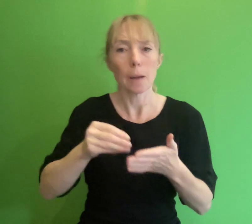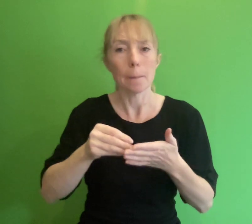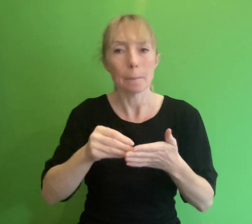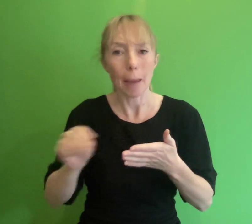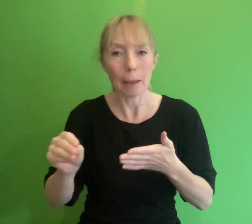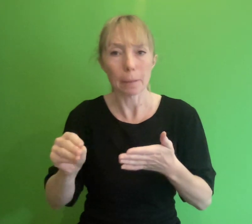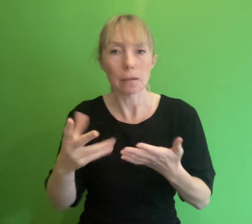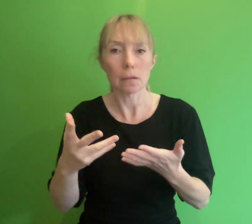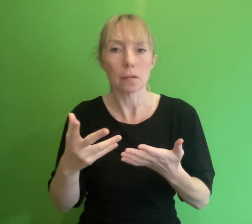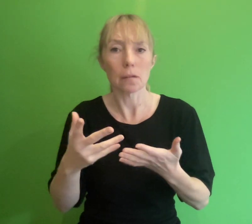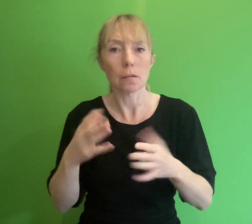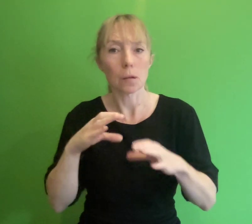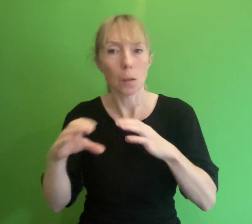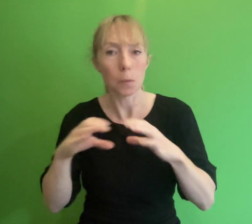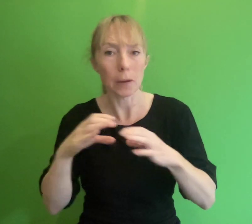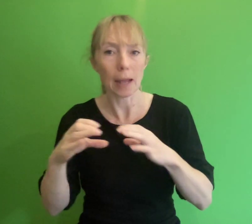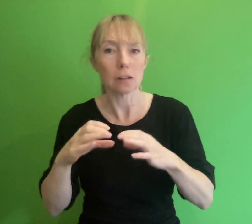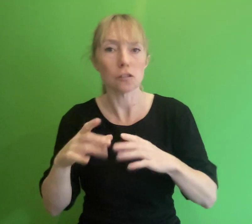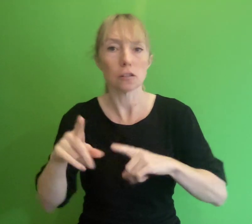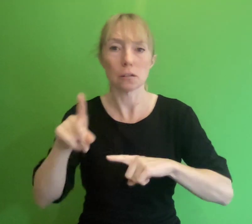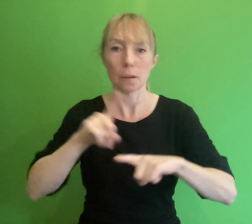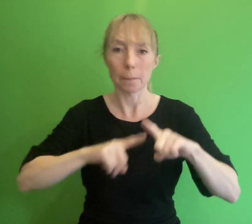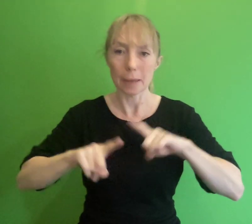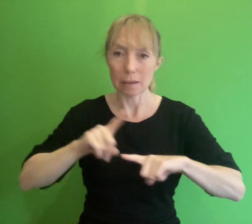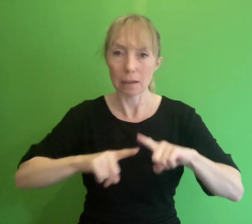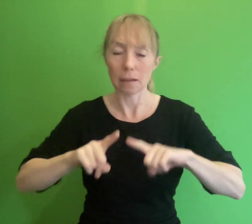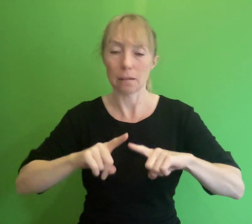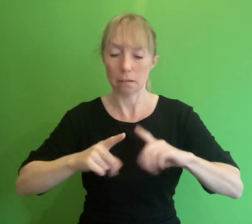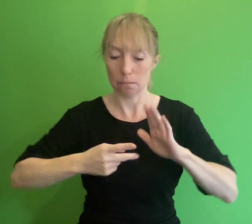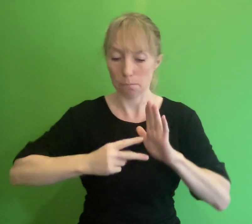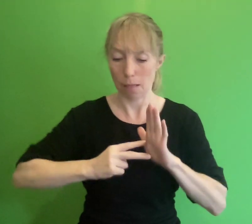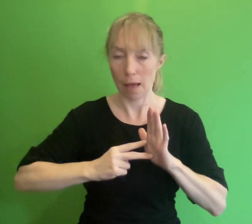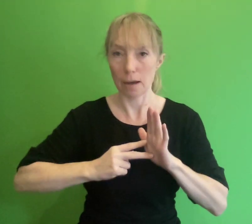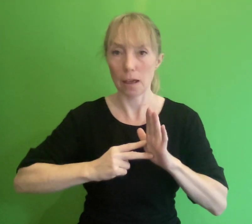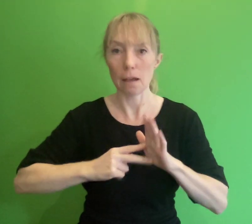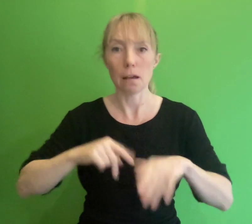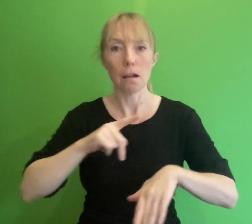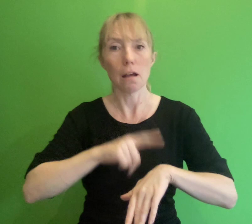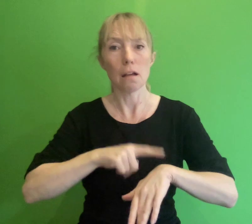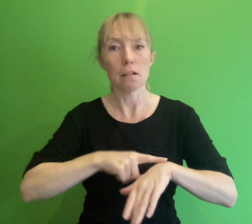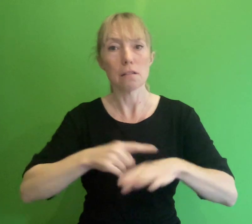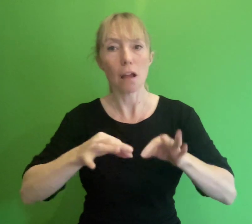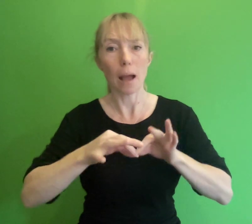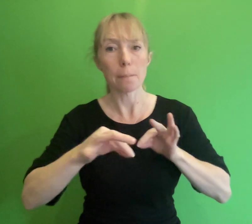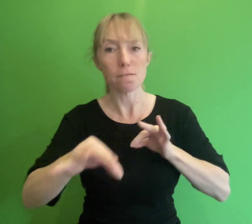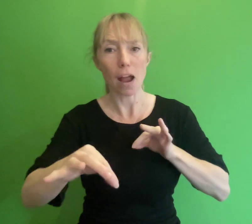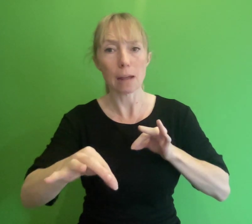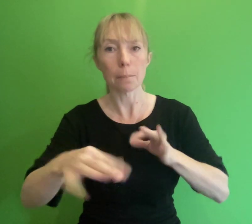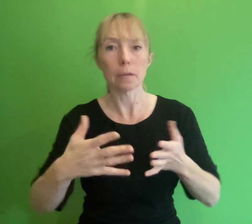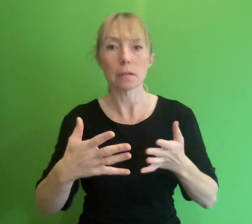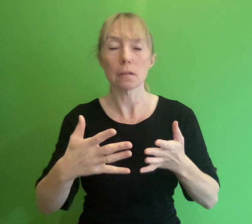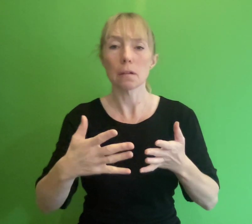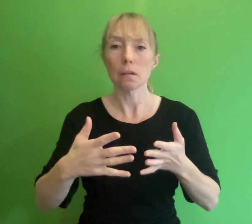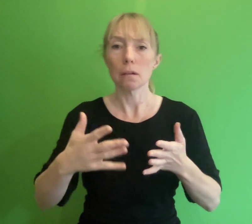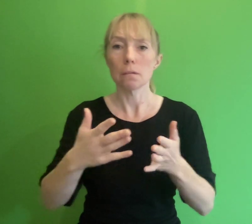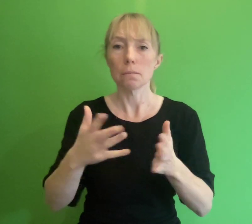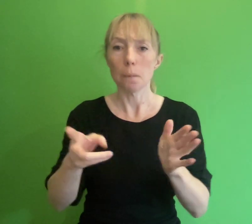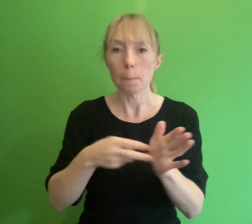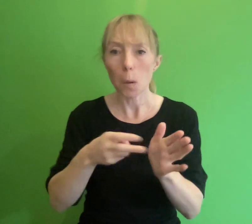communication, meetings, planning, timeframes, bookings, evaluation,